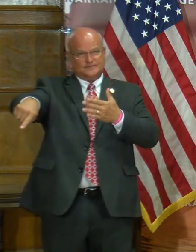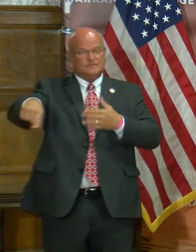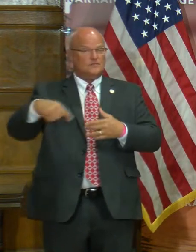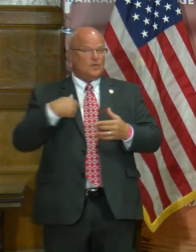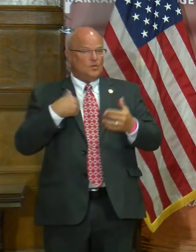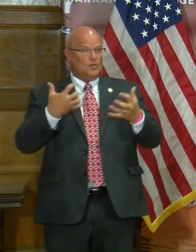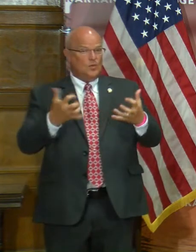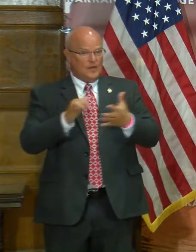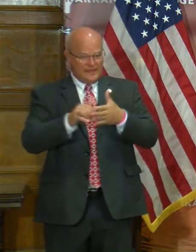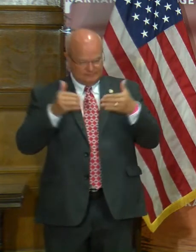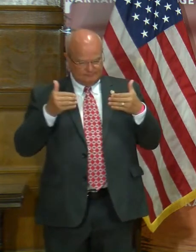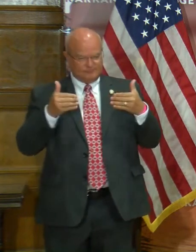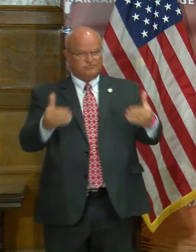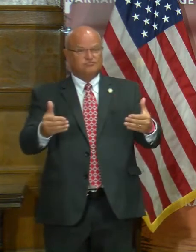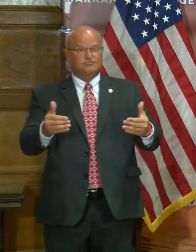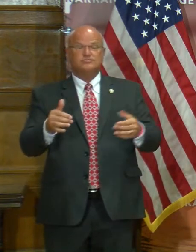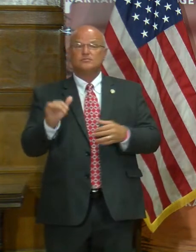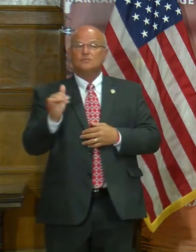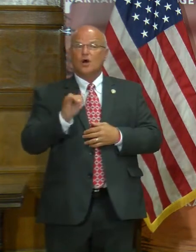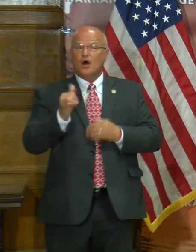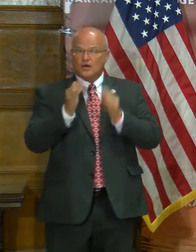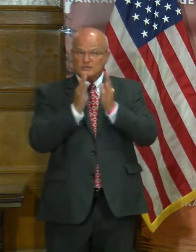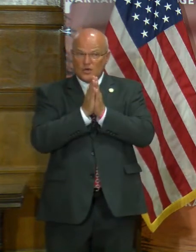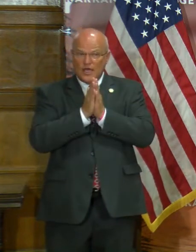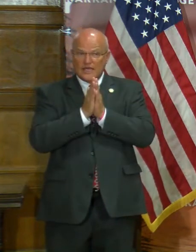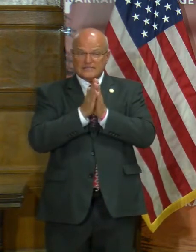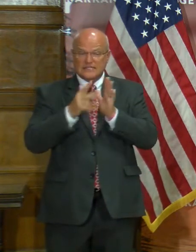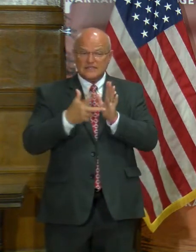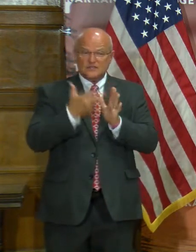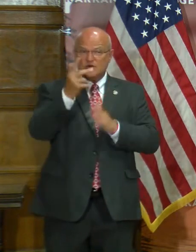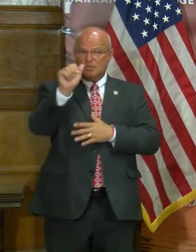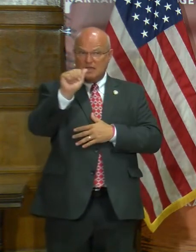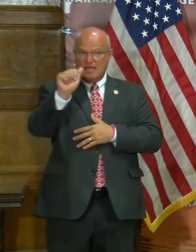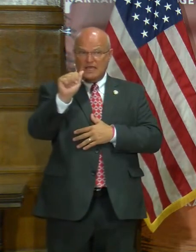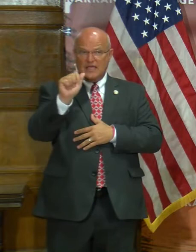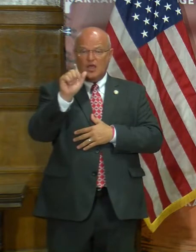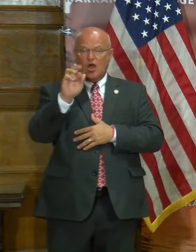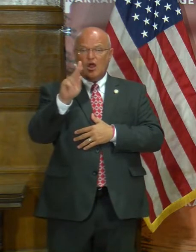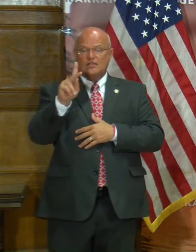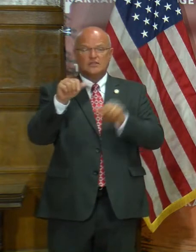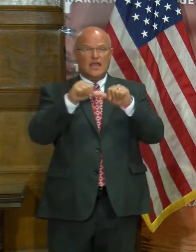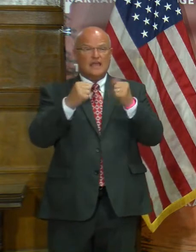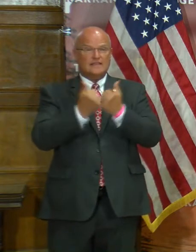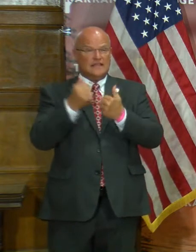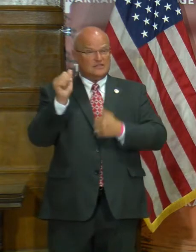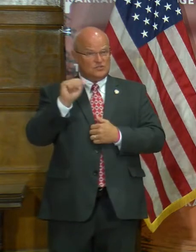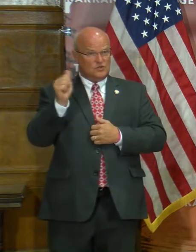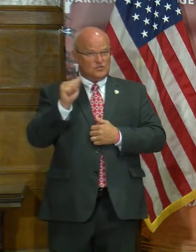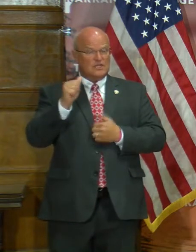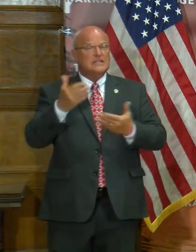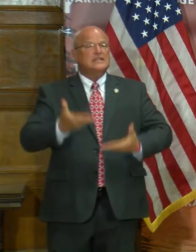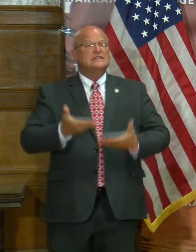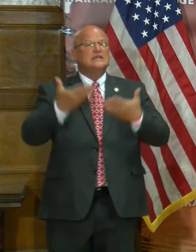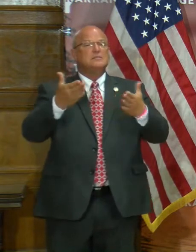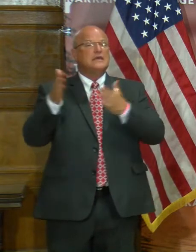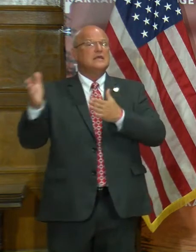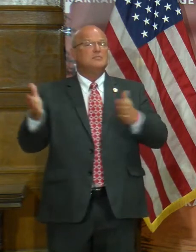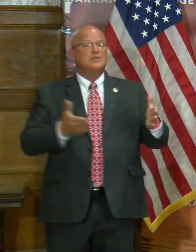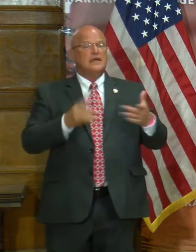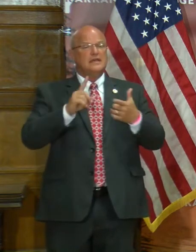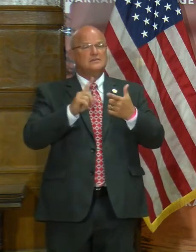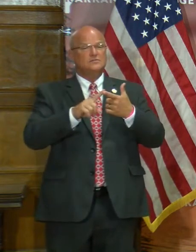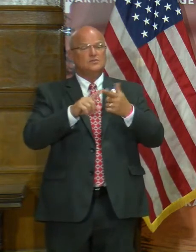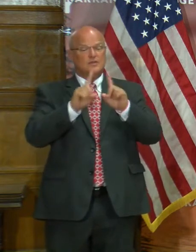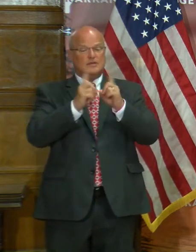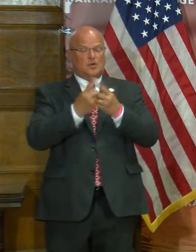want that to proceed. I'm also asking the AAA, Arkansas Athletic Association, to submit a plan to the Department